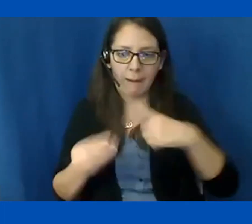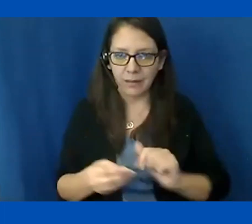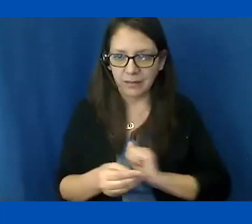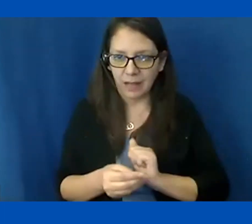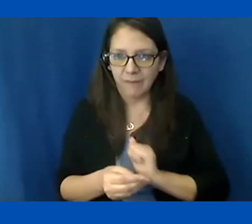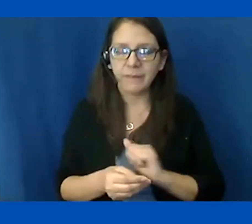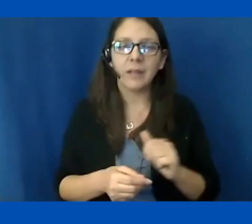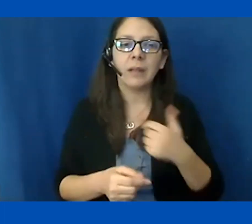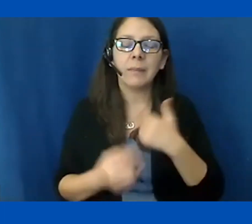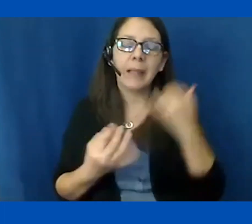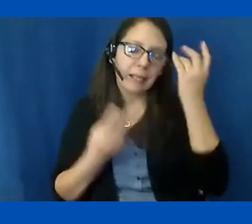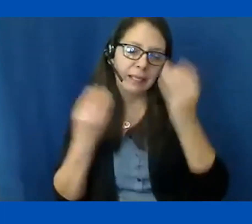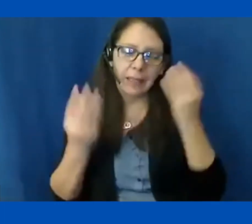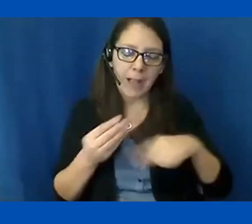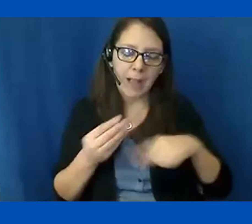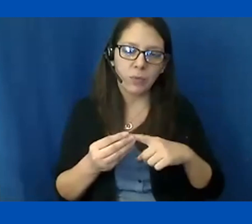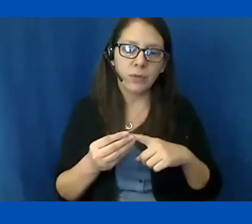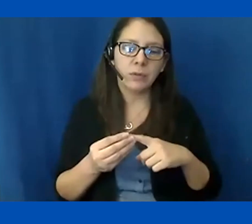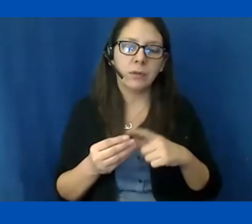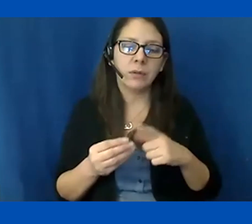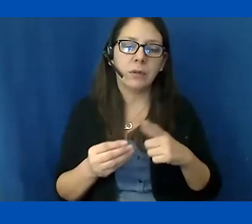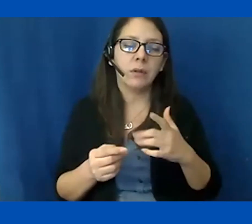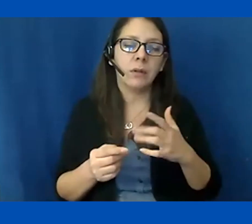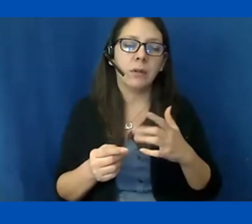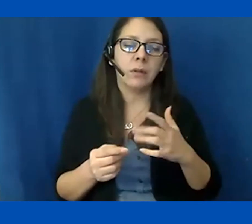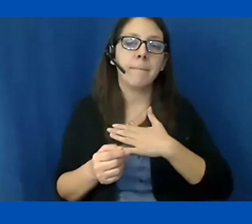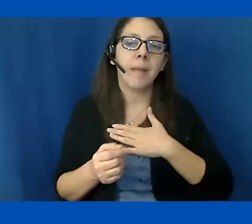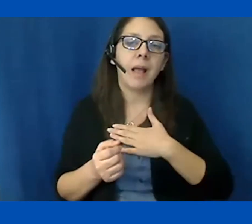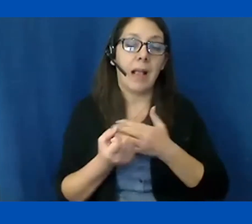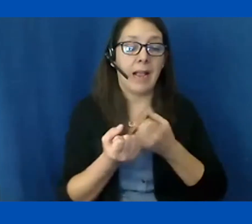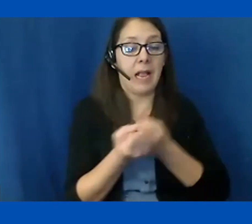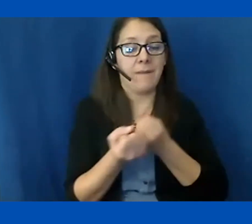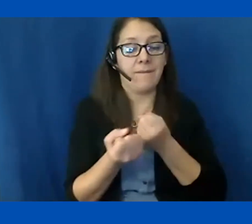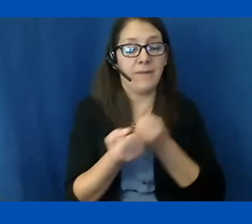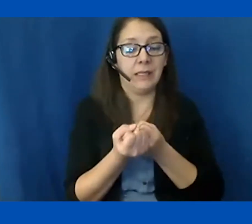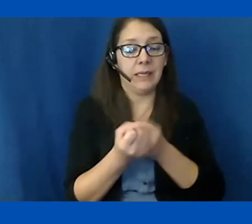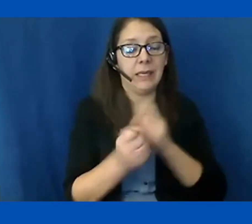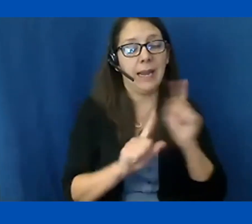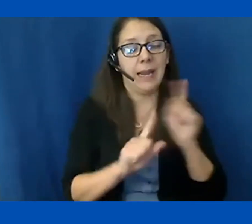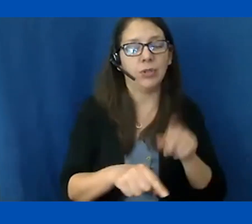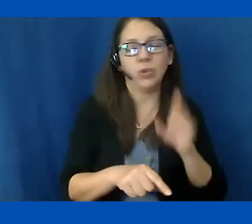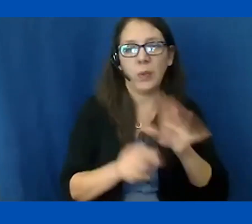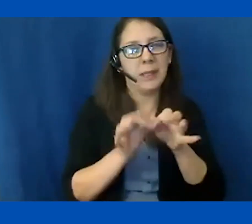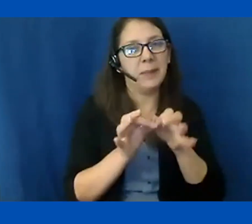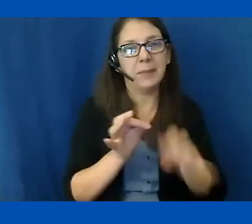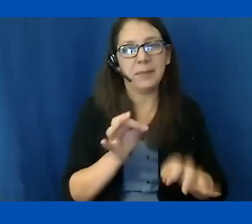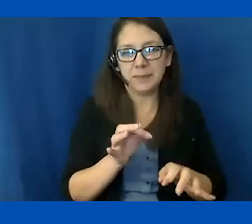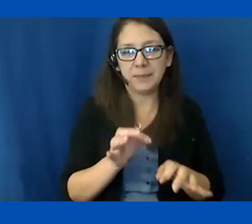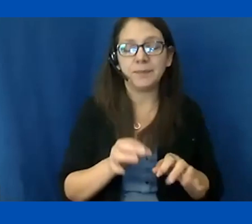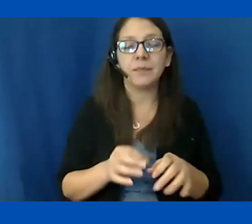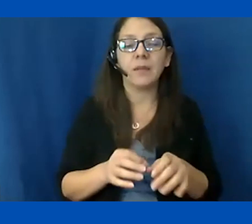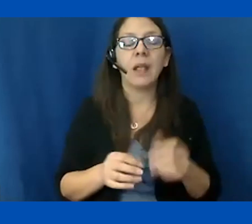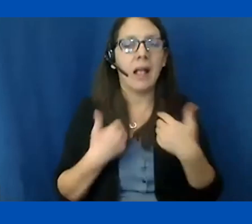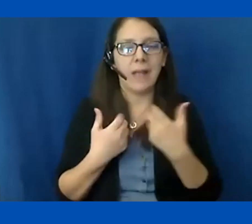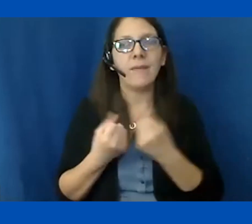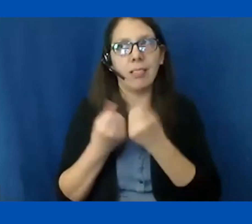about and my advocacy answer is going to be very basic, but and I've had a bunch of different ones, but the first thing